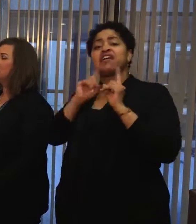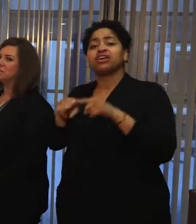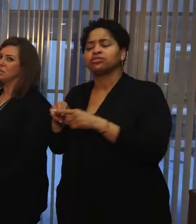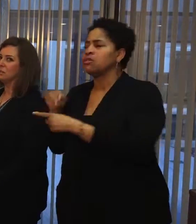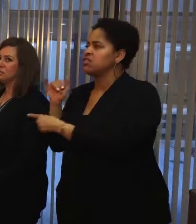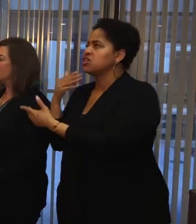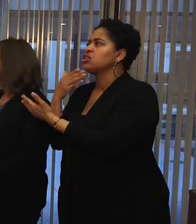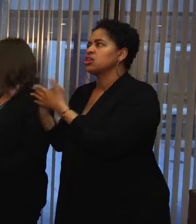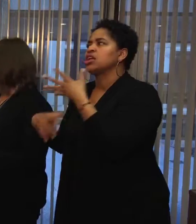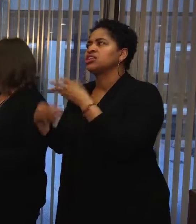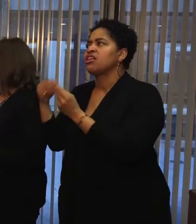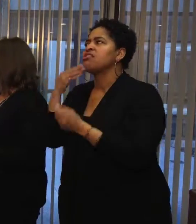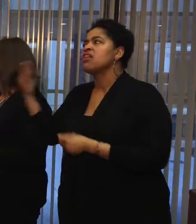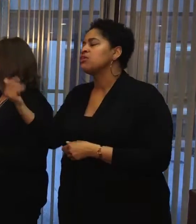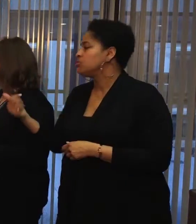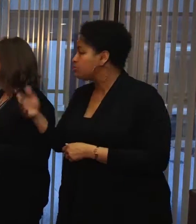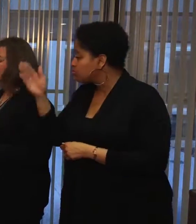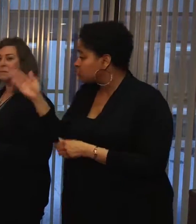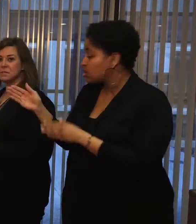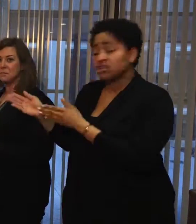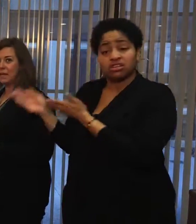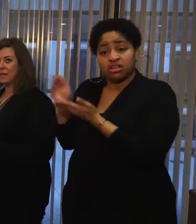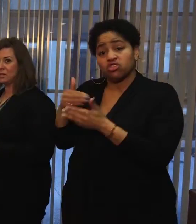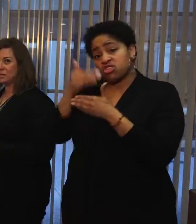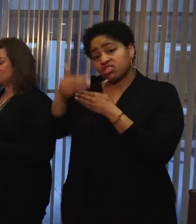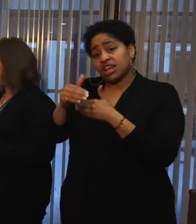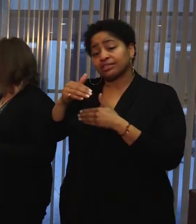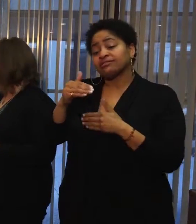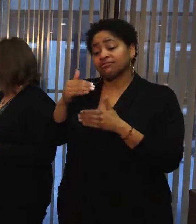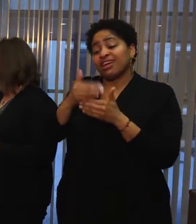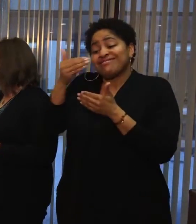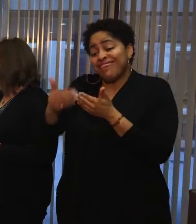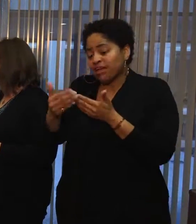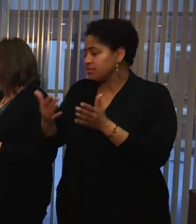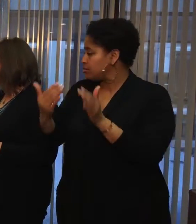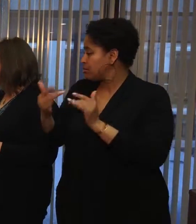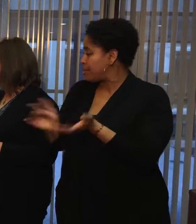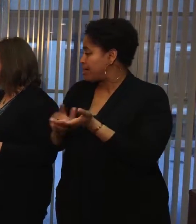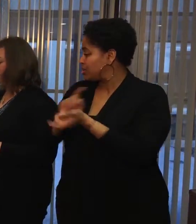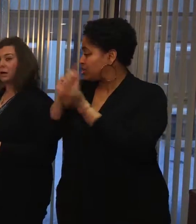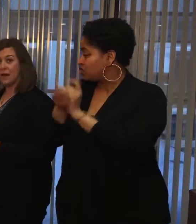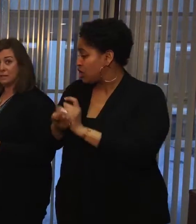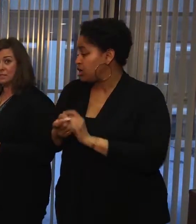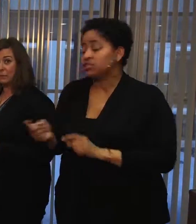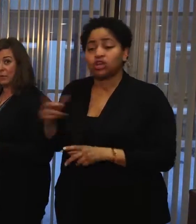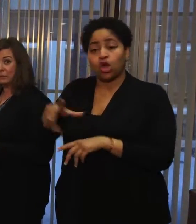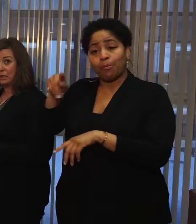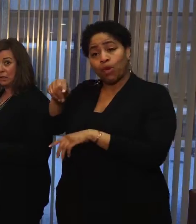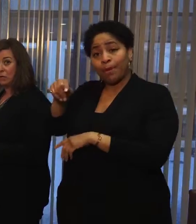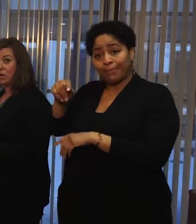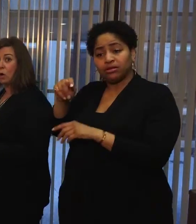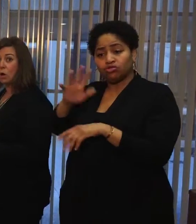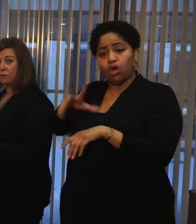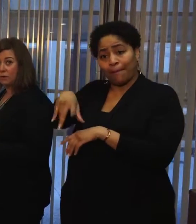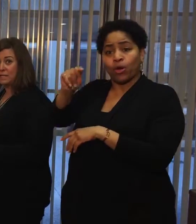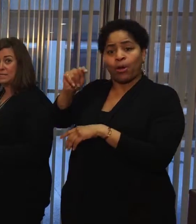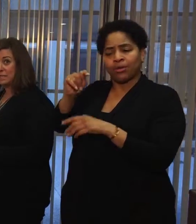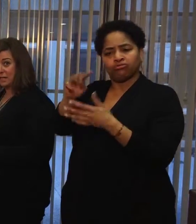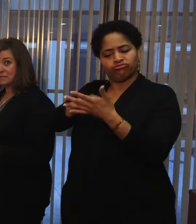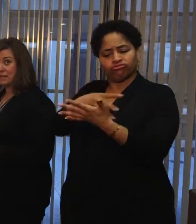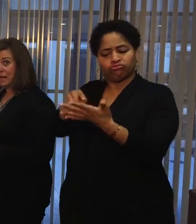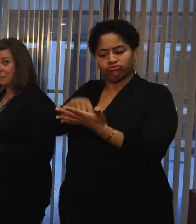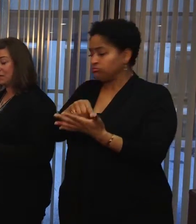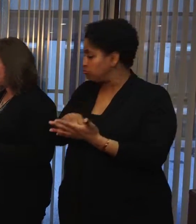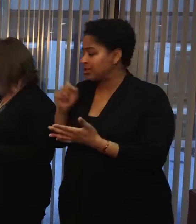that's a great addition. So your next steps, medication changes, appointments, where at this appointment you can go over